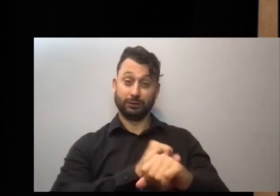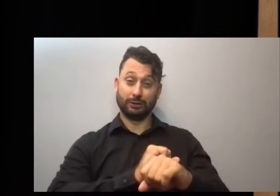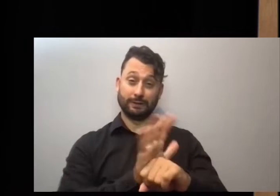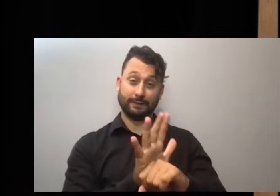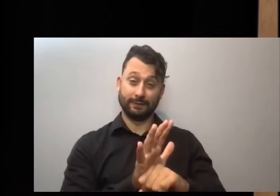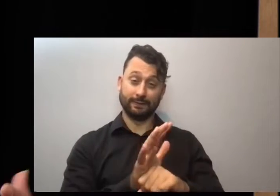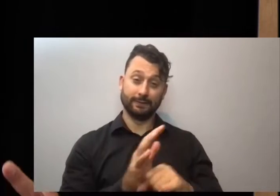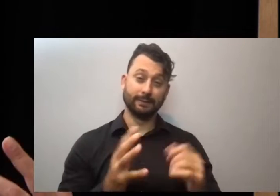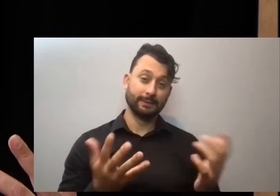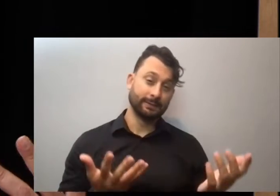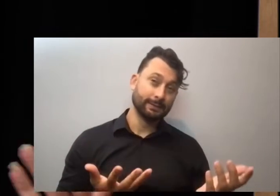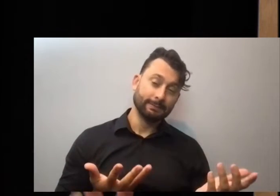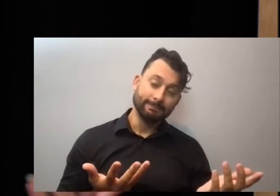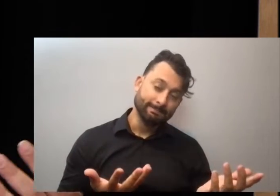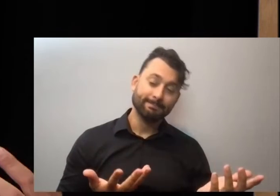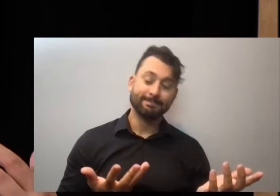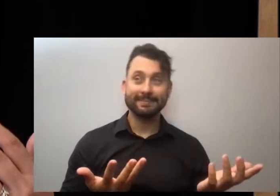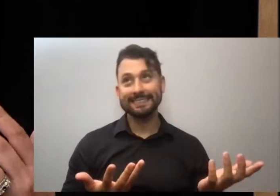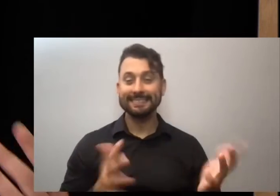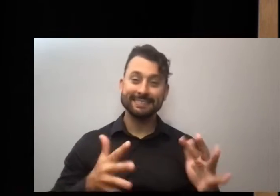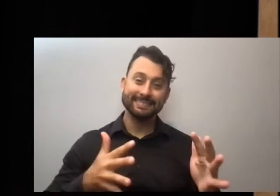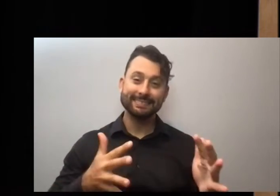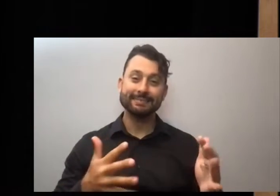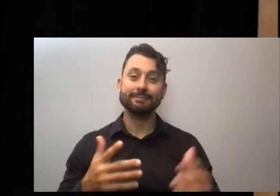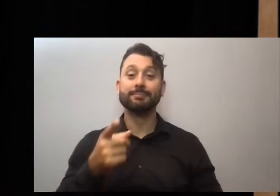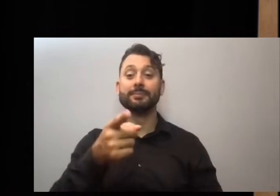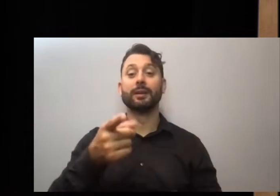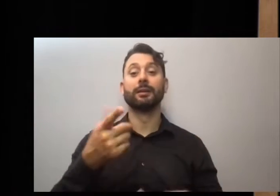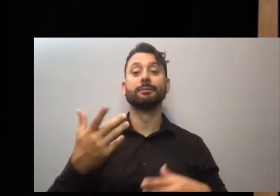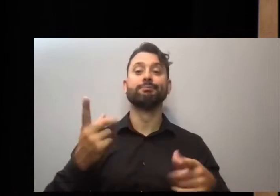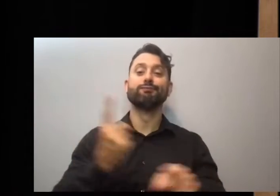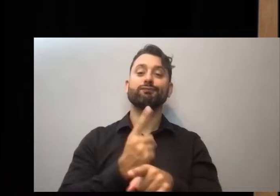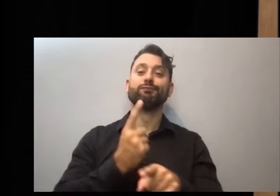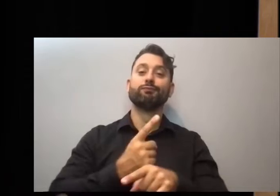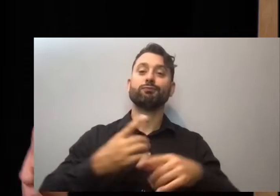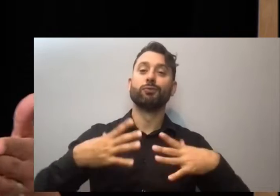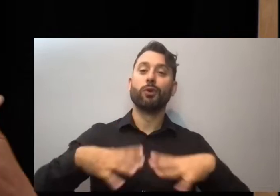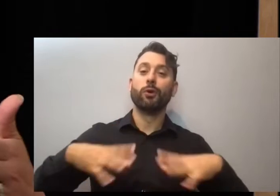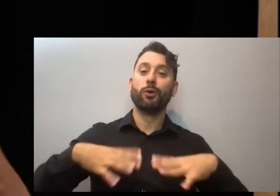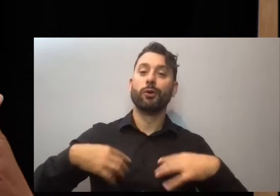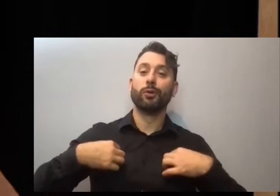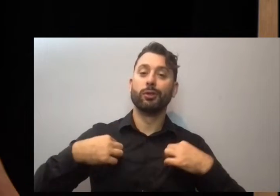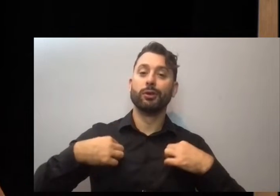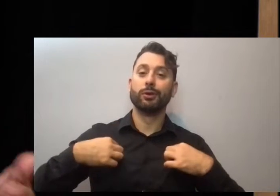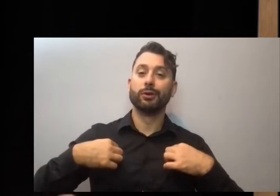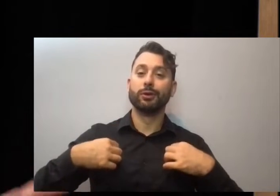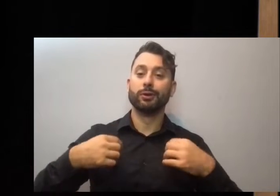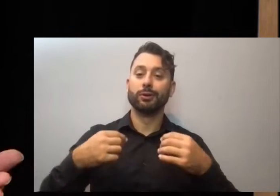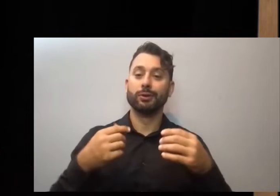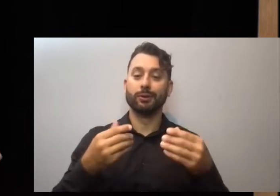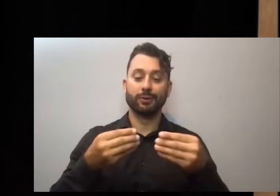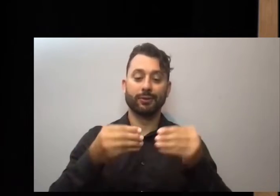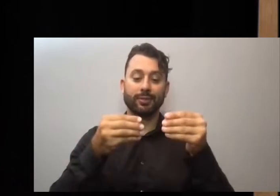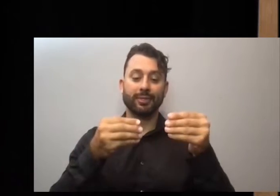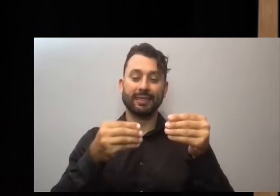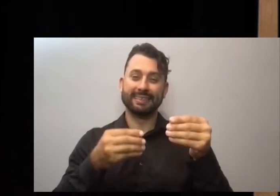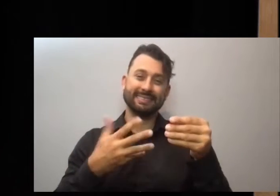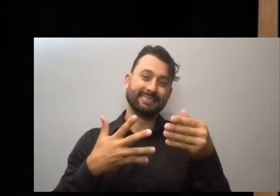are usually we want at least 2 to 3 layers to have some distance and so that less particles will